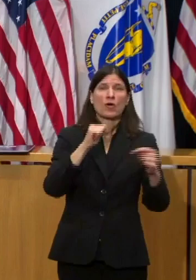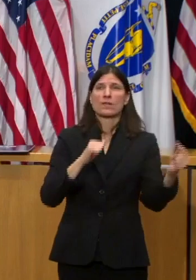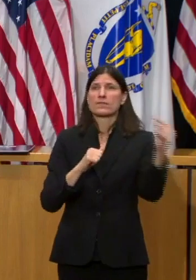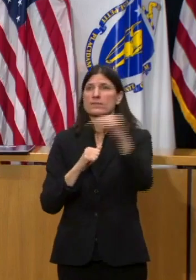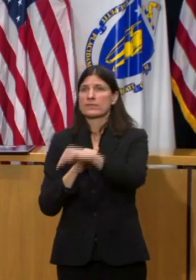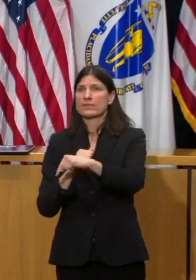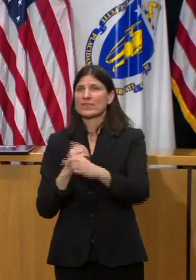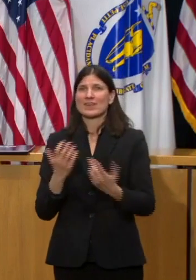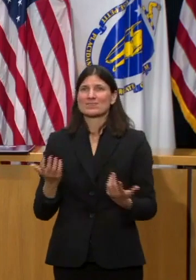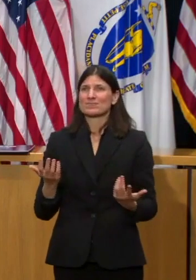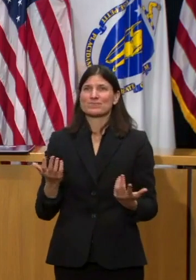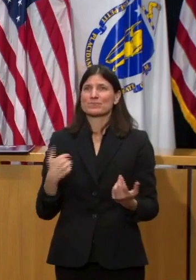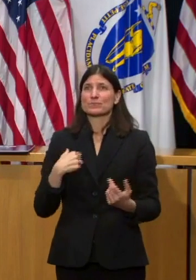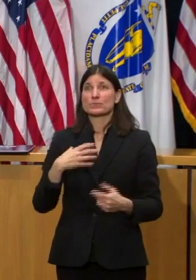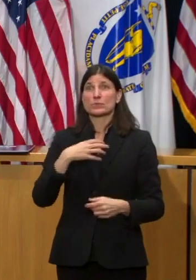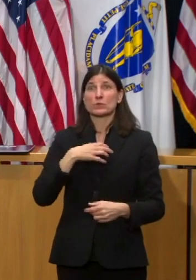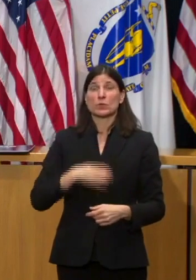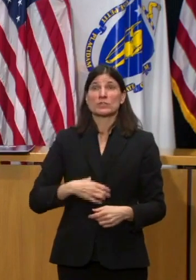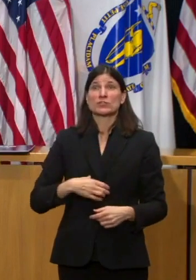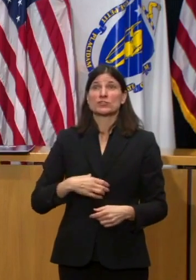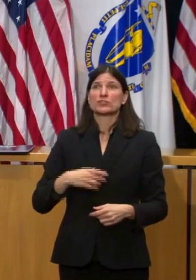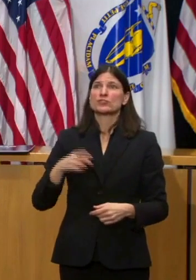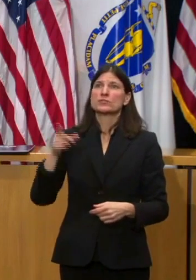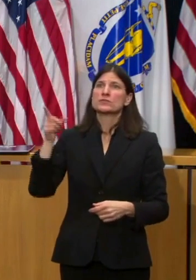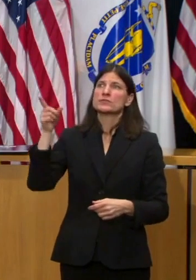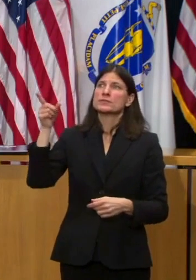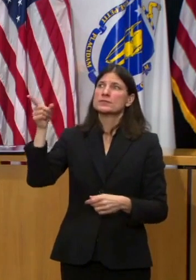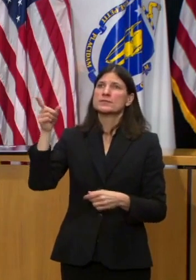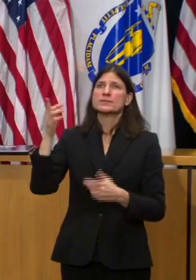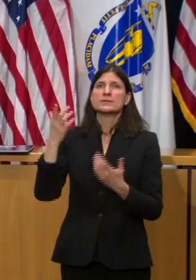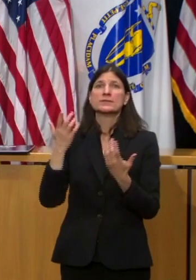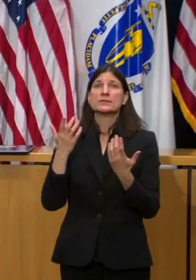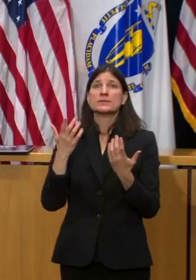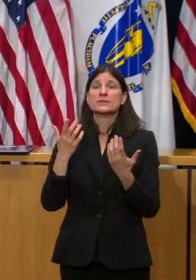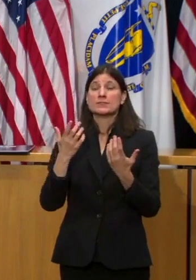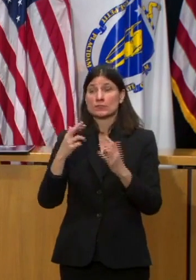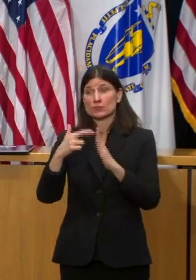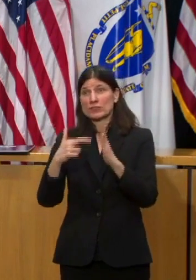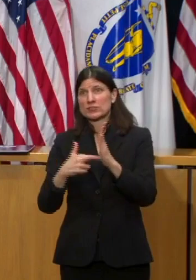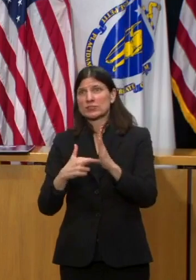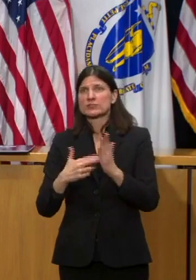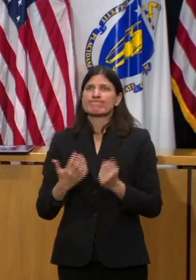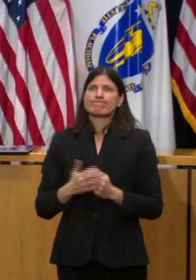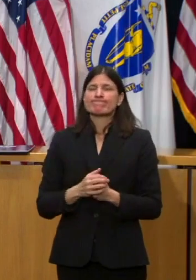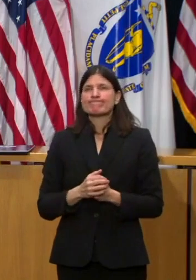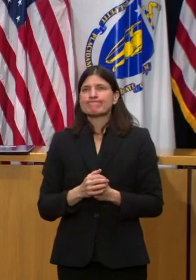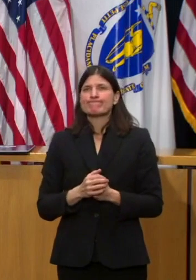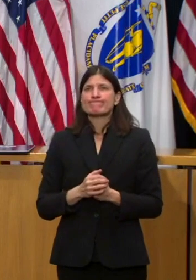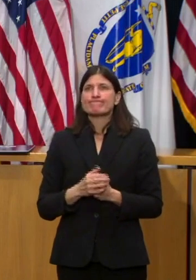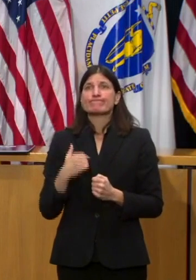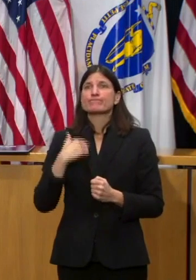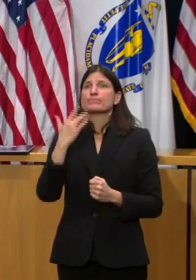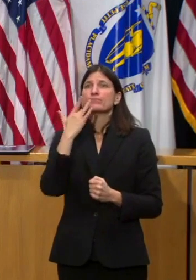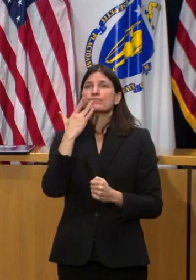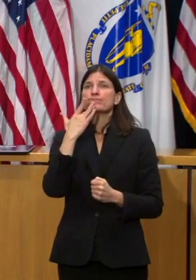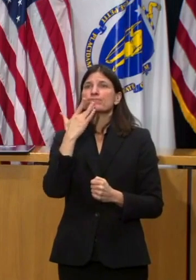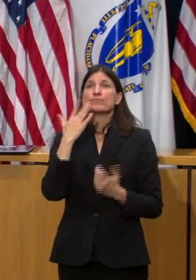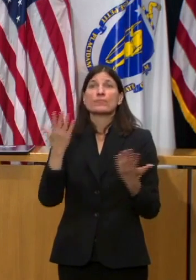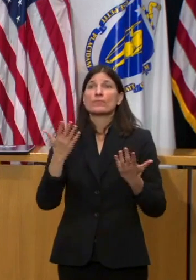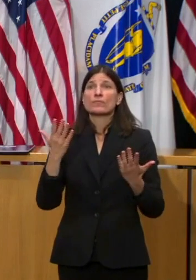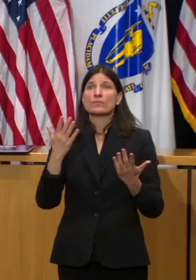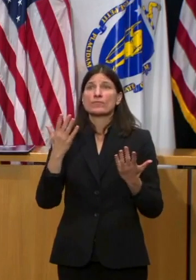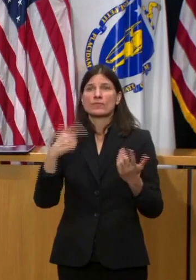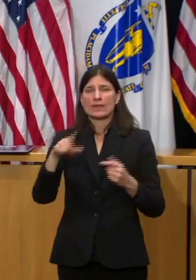delegation would be this issue around visibility, right? If I would love to have the